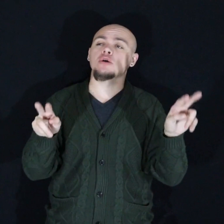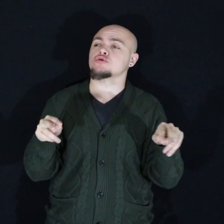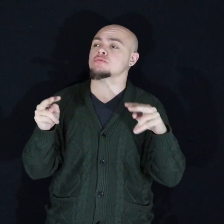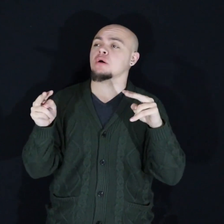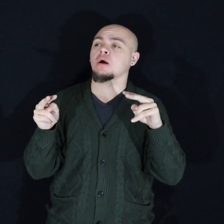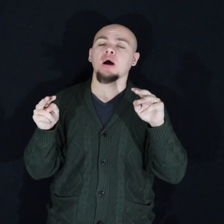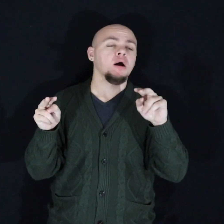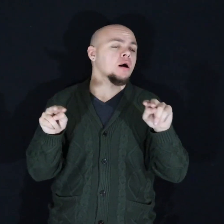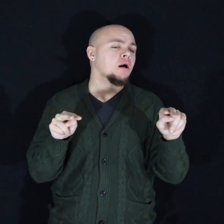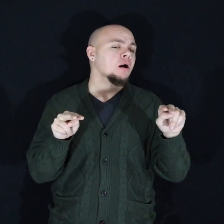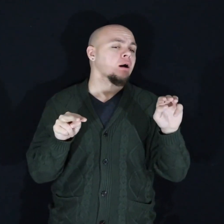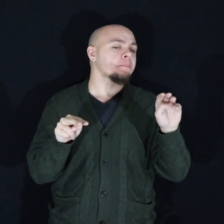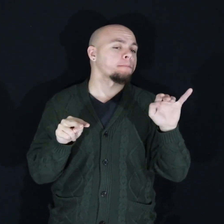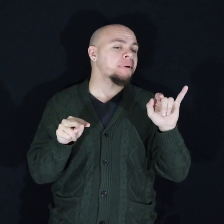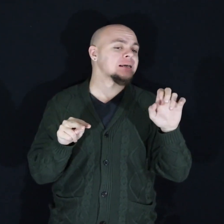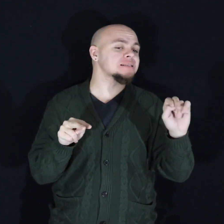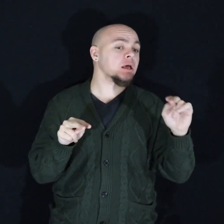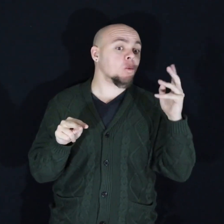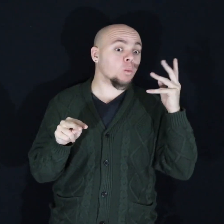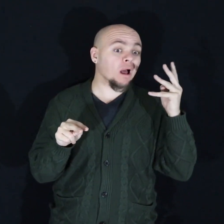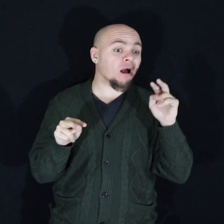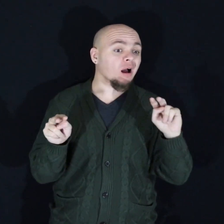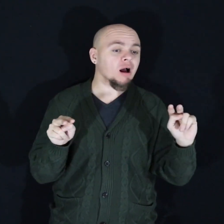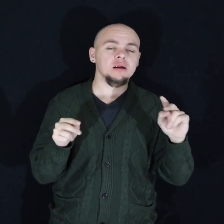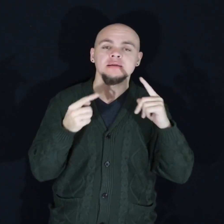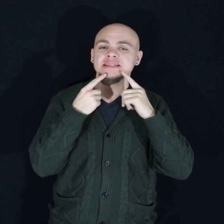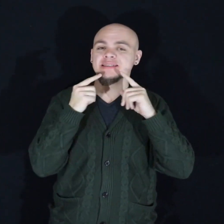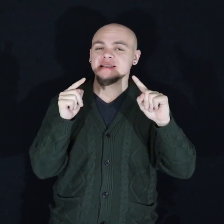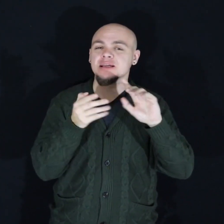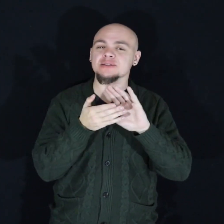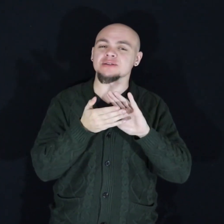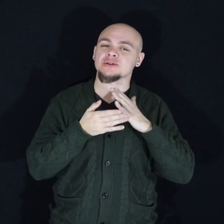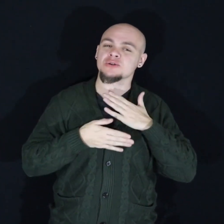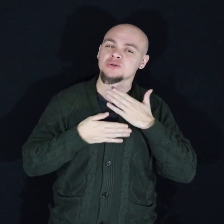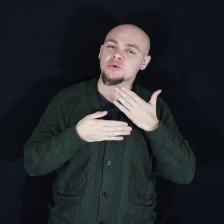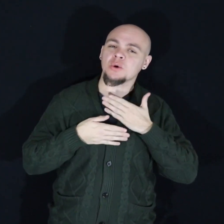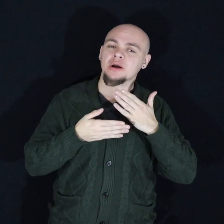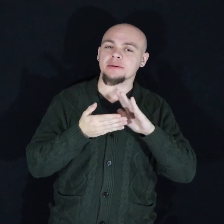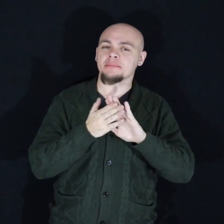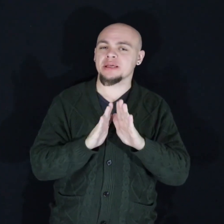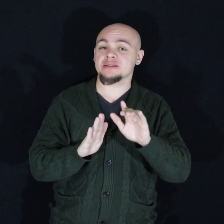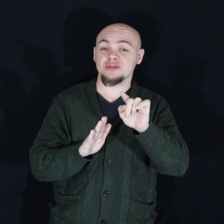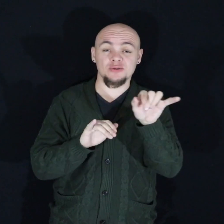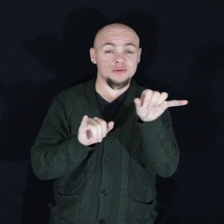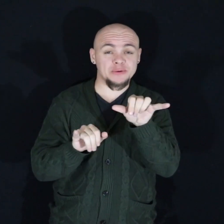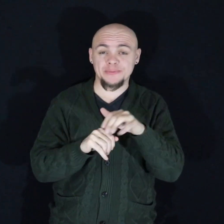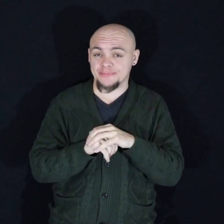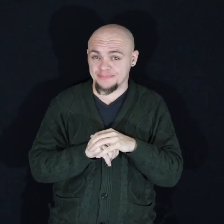wild bison. We have success, joy, and peace. So can you.